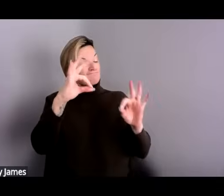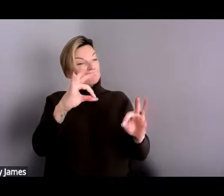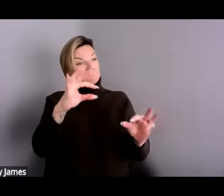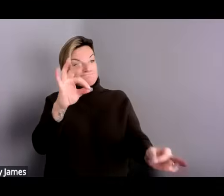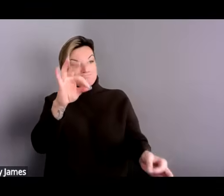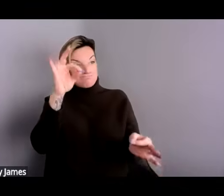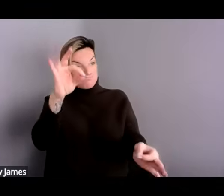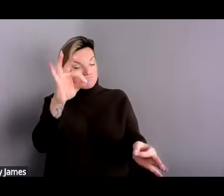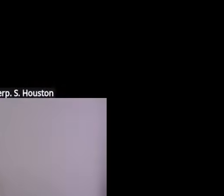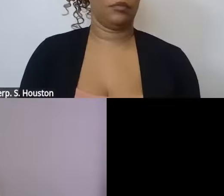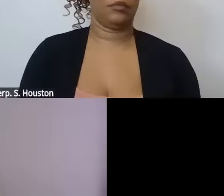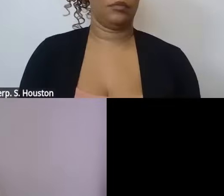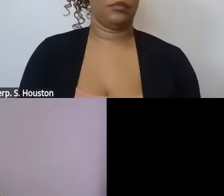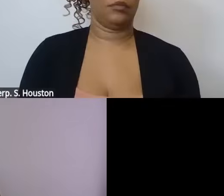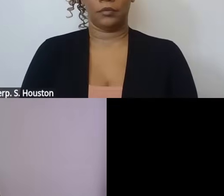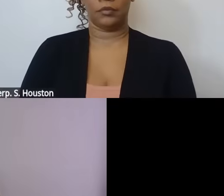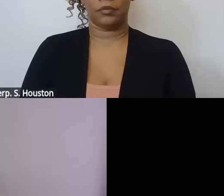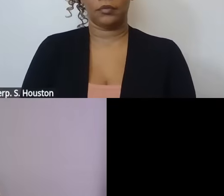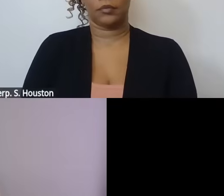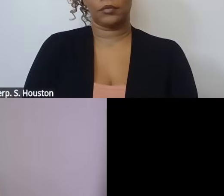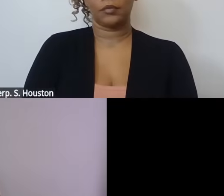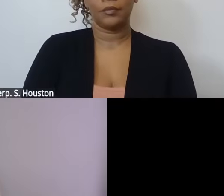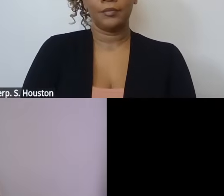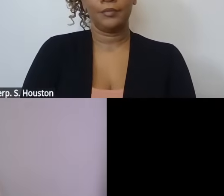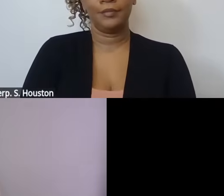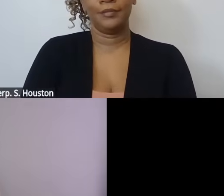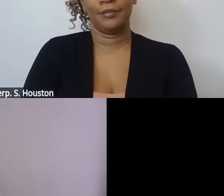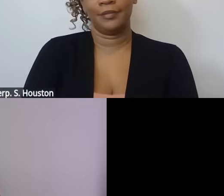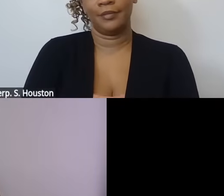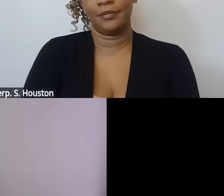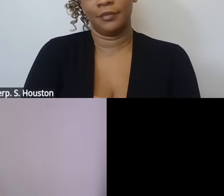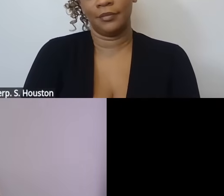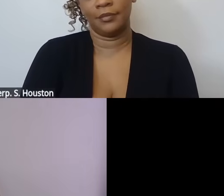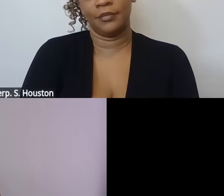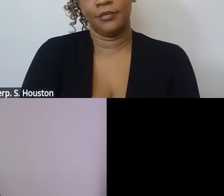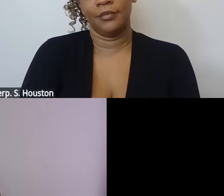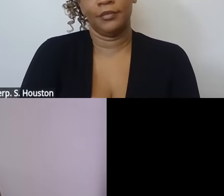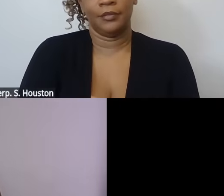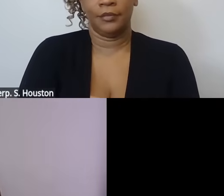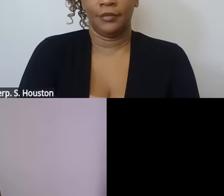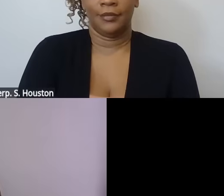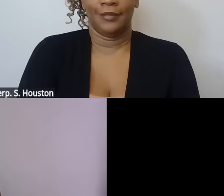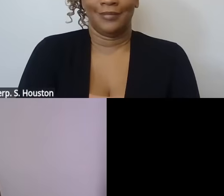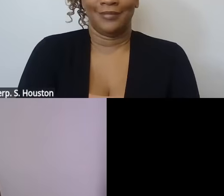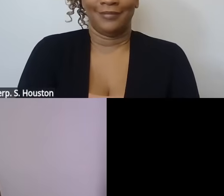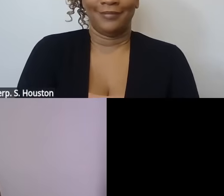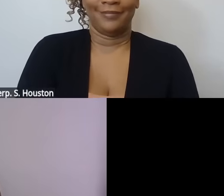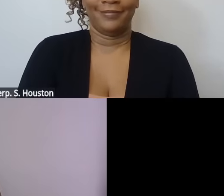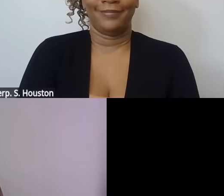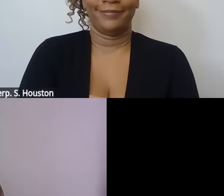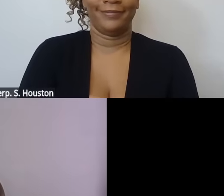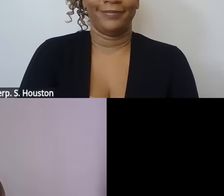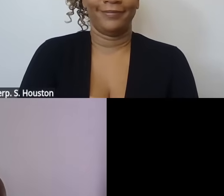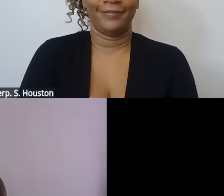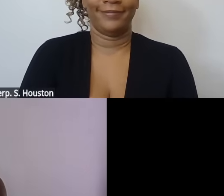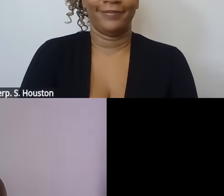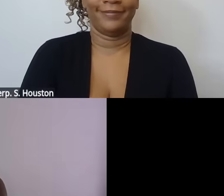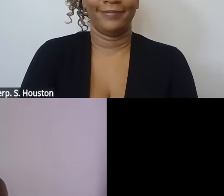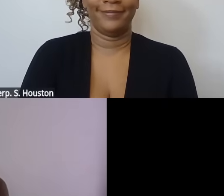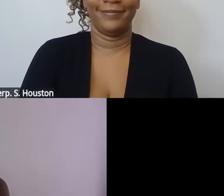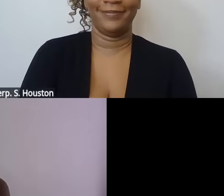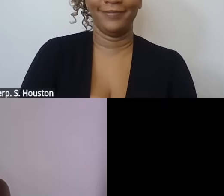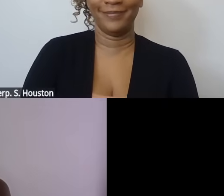Could have done a better job. The candidates, that ballot question committees